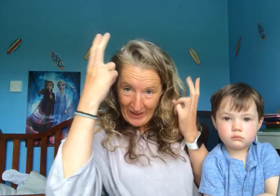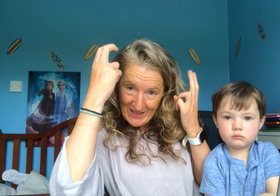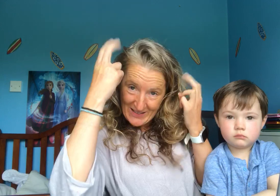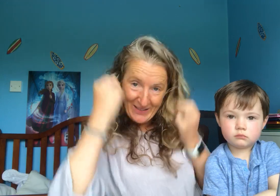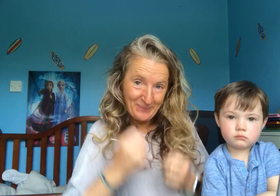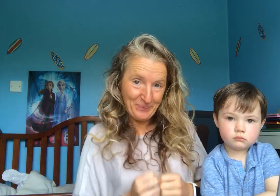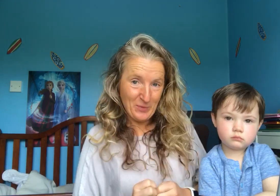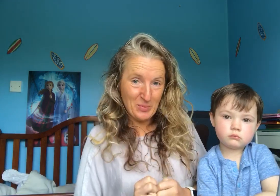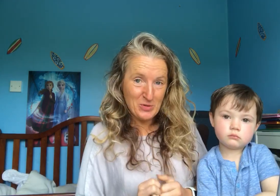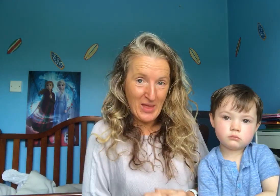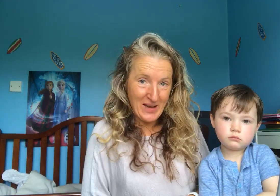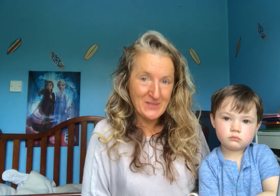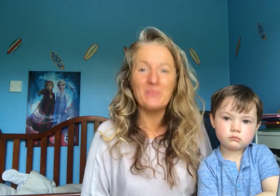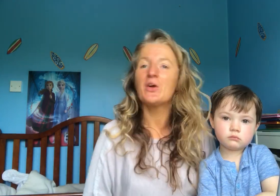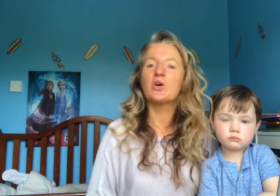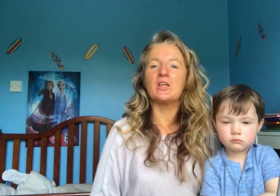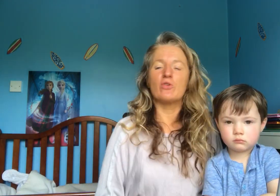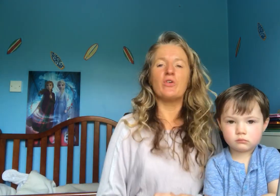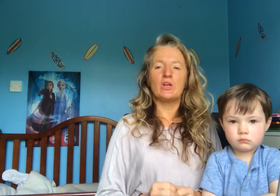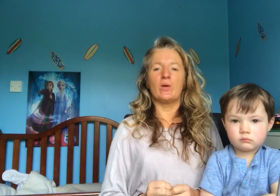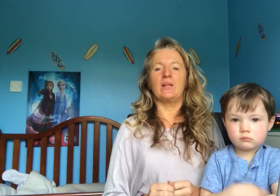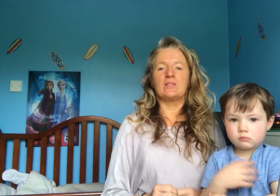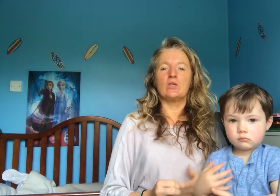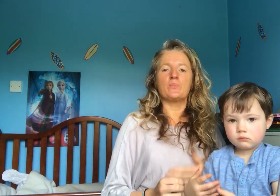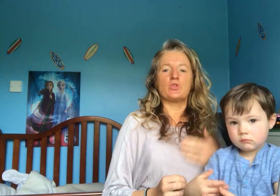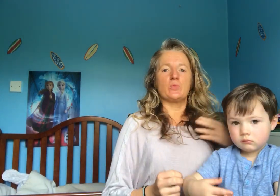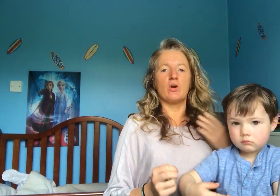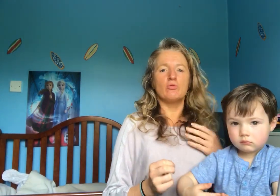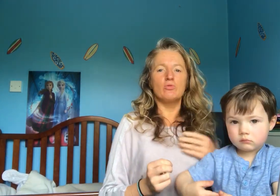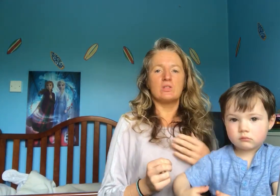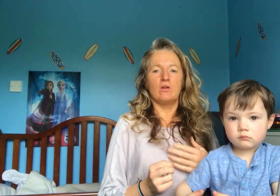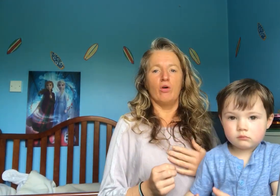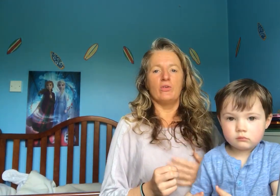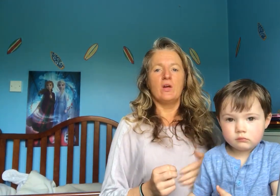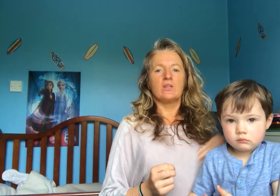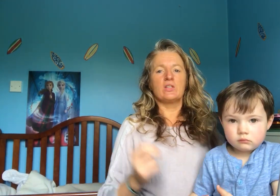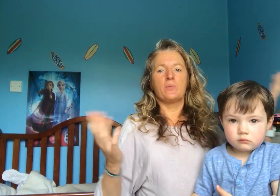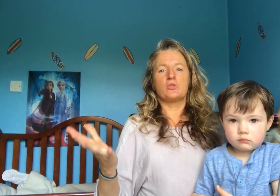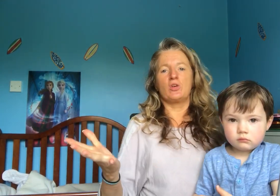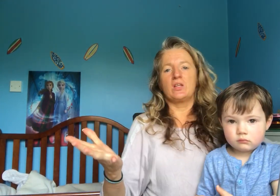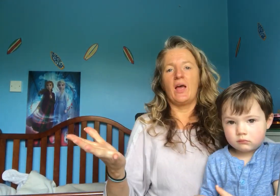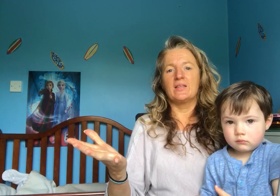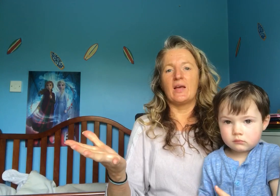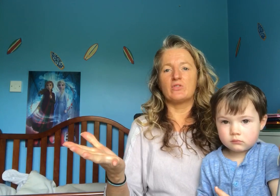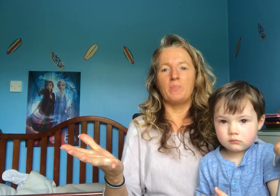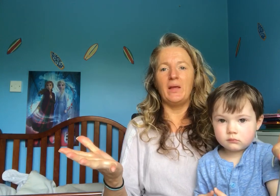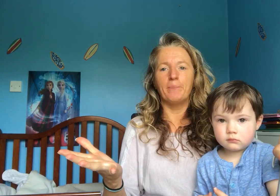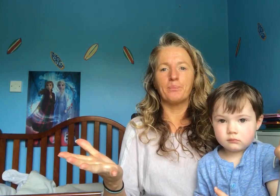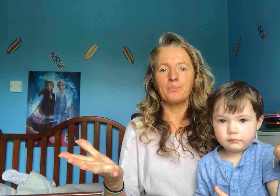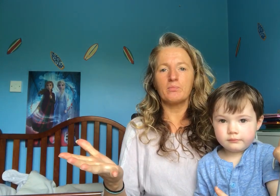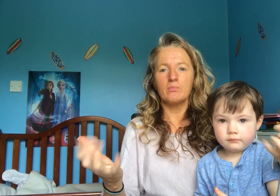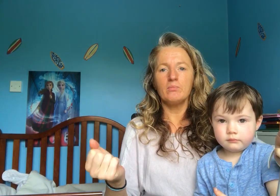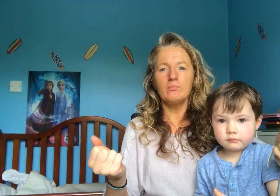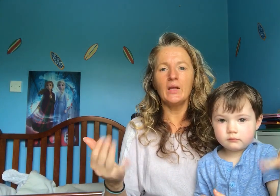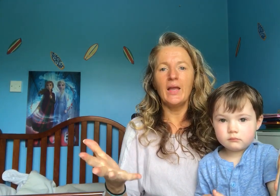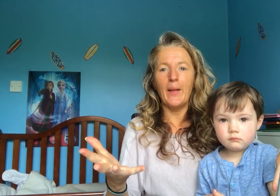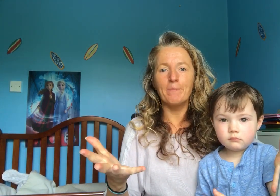bunnies. Will we do that? Okay, so very quickly, sit up straight. What are our rules of love? Sit up straight. Hands have to be